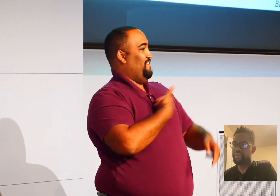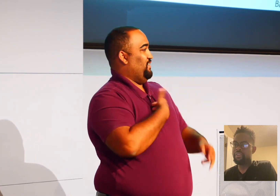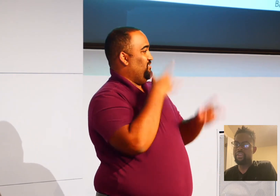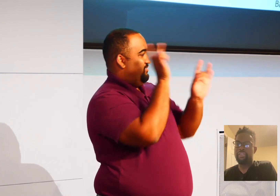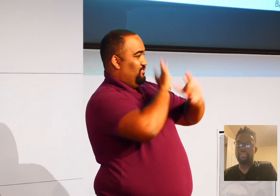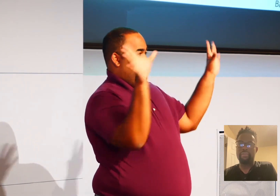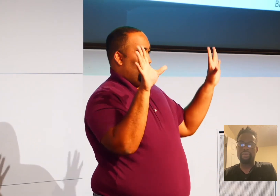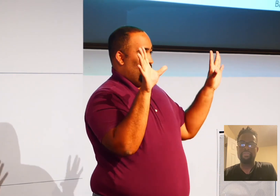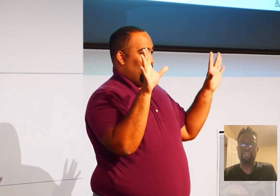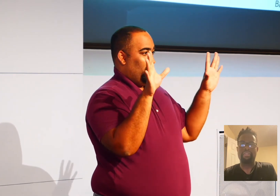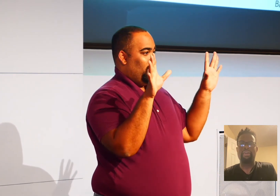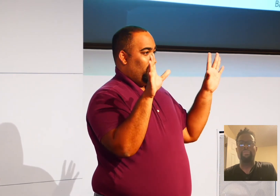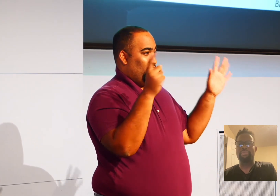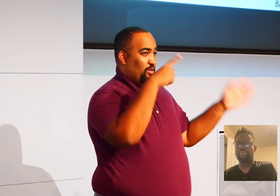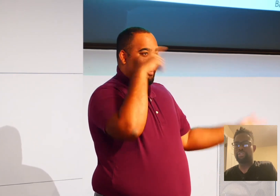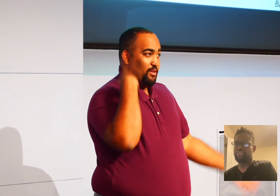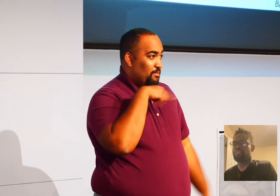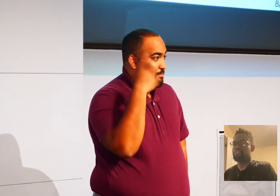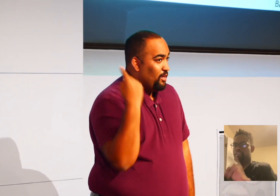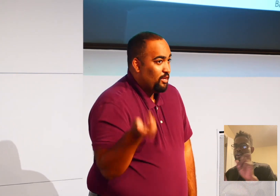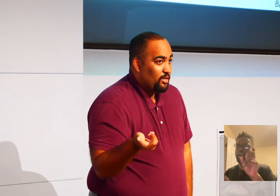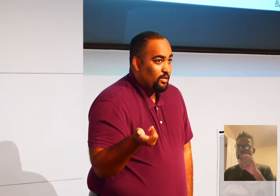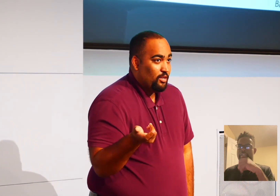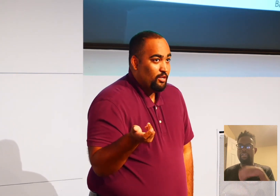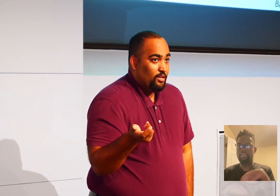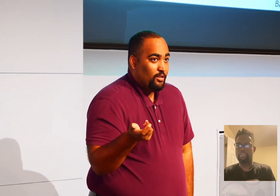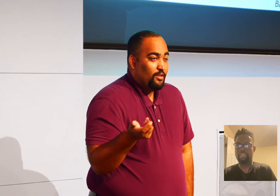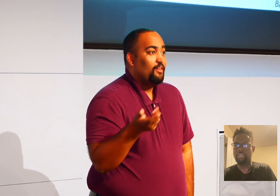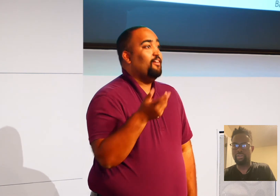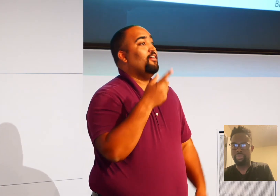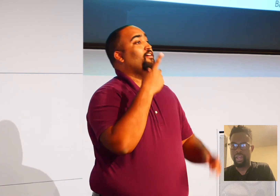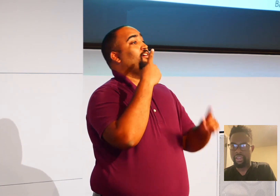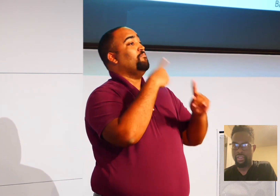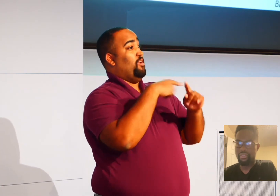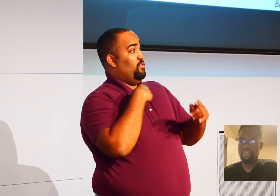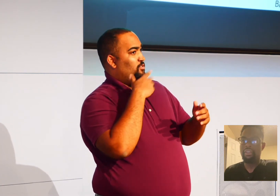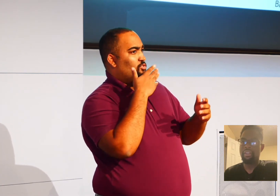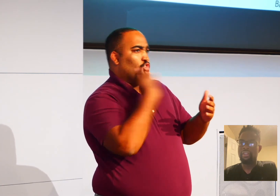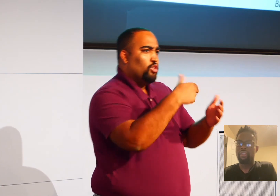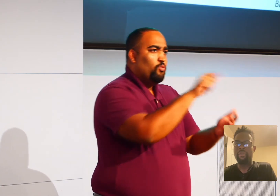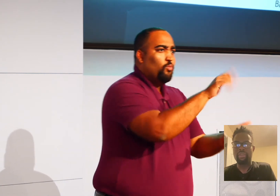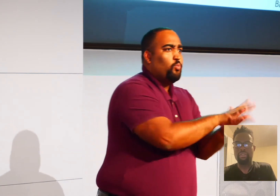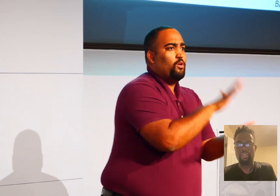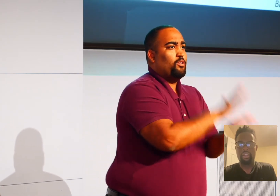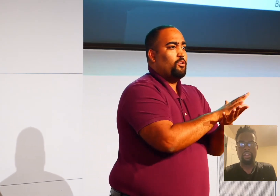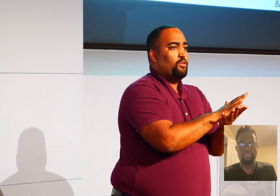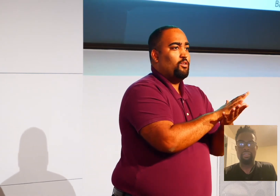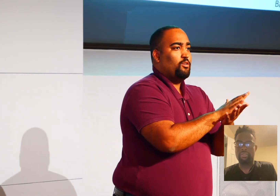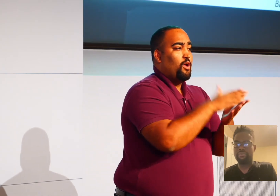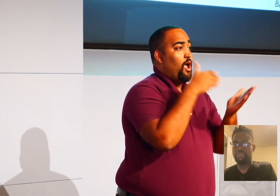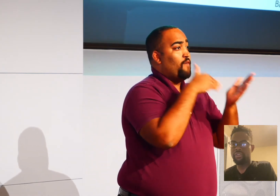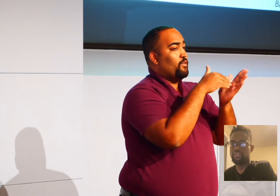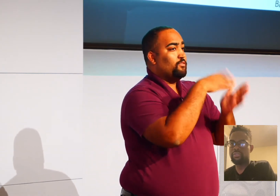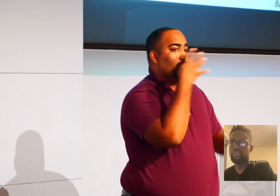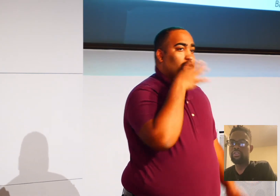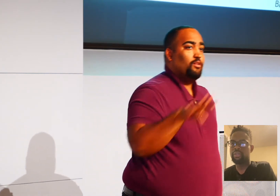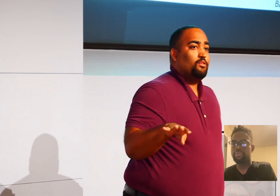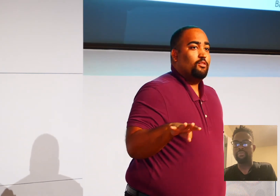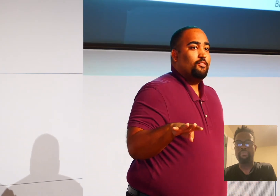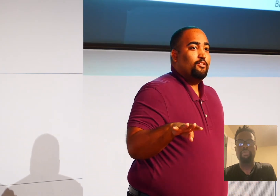good athlete, but I wouldn't say I'm the star athlete just because I'm black. I mean, I was also pretty good in school, but people seem